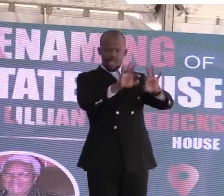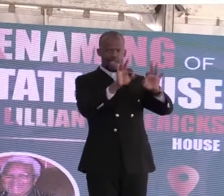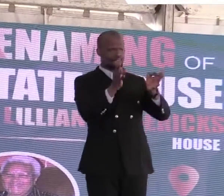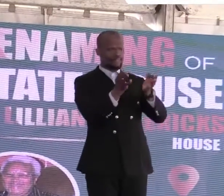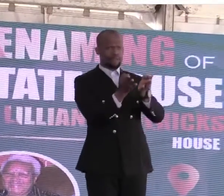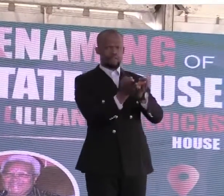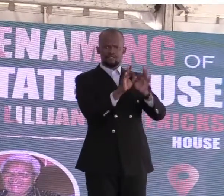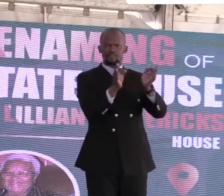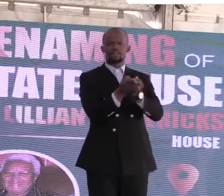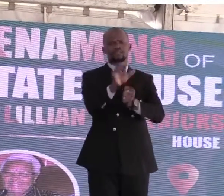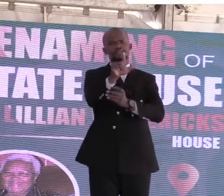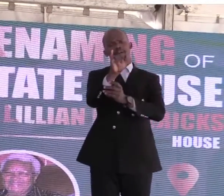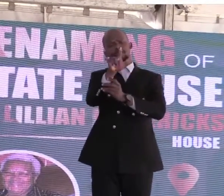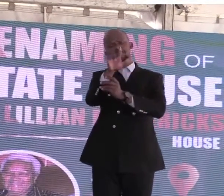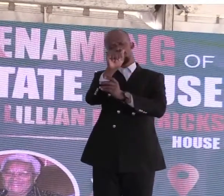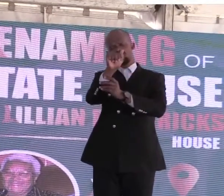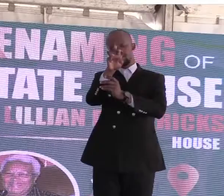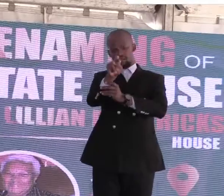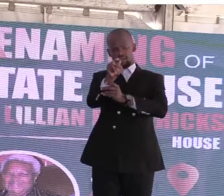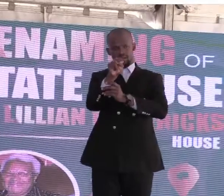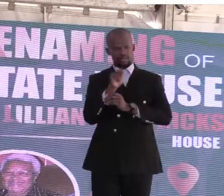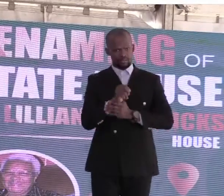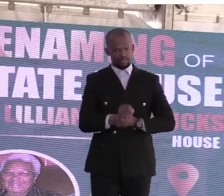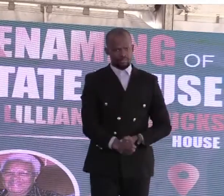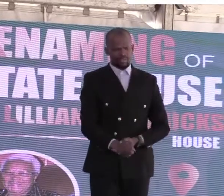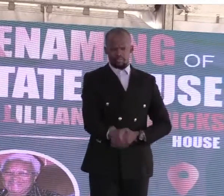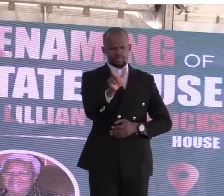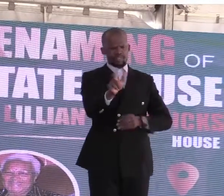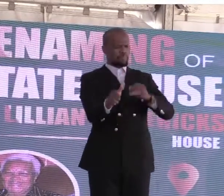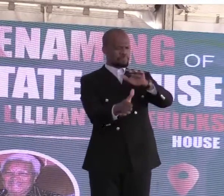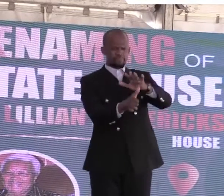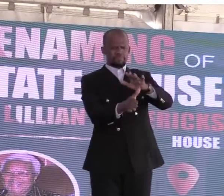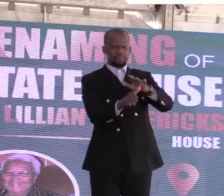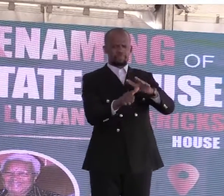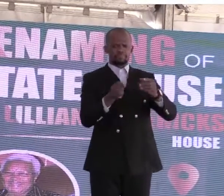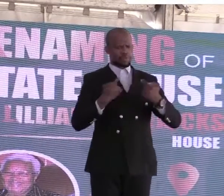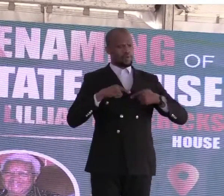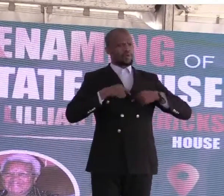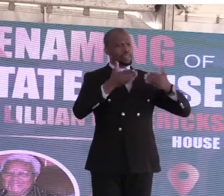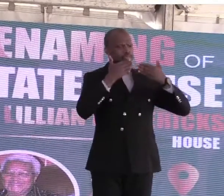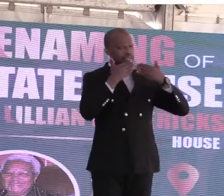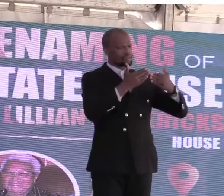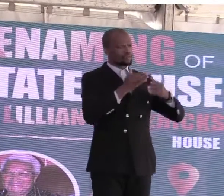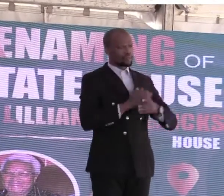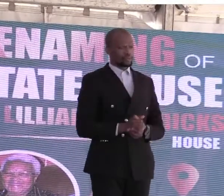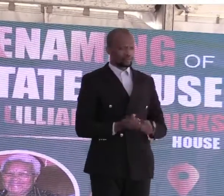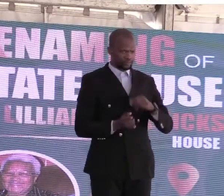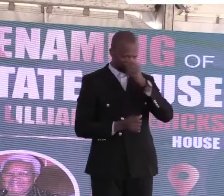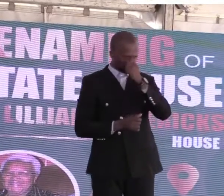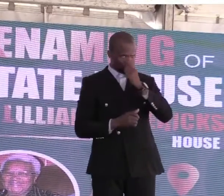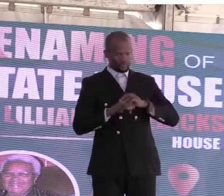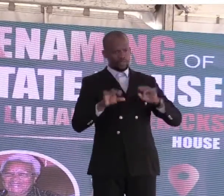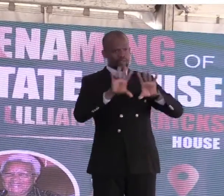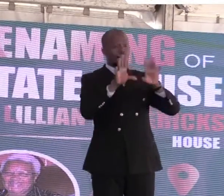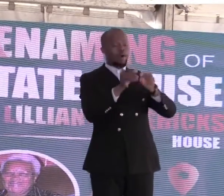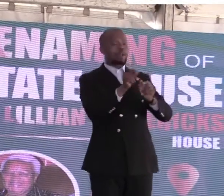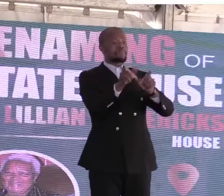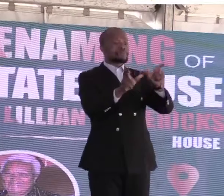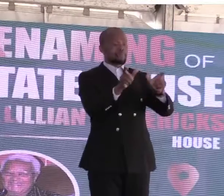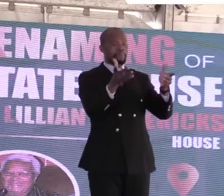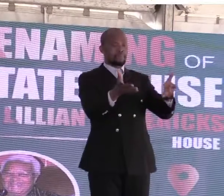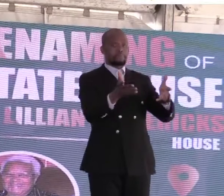Mama Lillian Diedericks, our veteran, we thank you. All the stakeholders